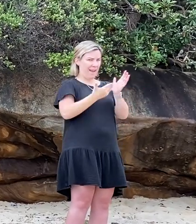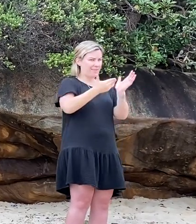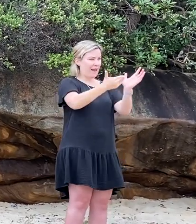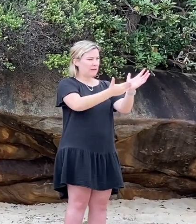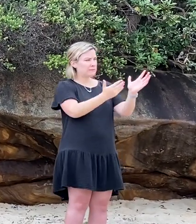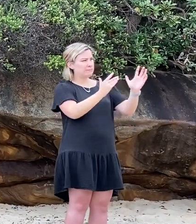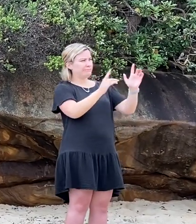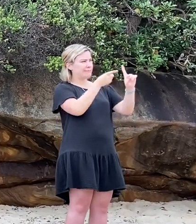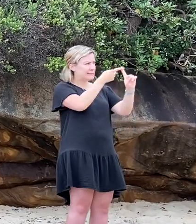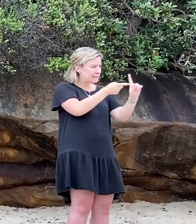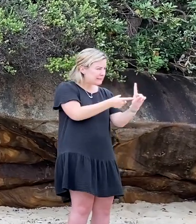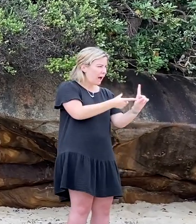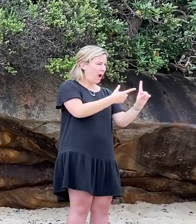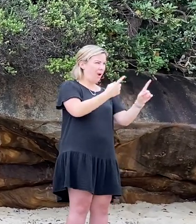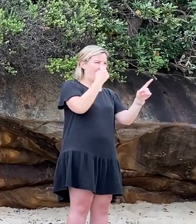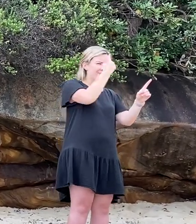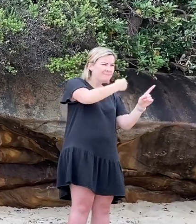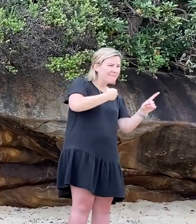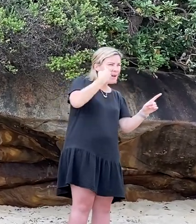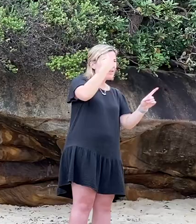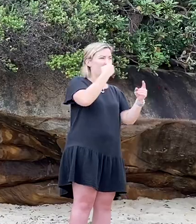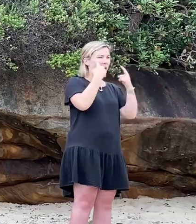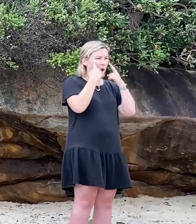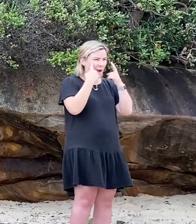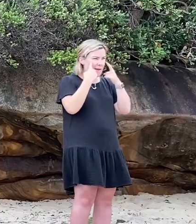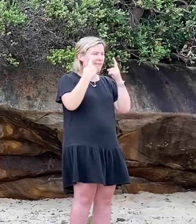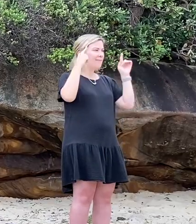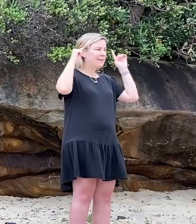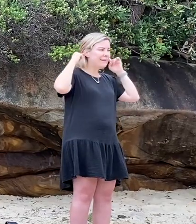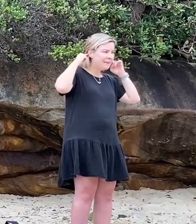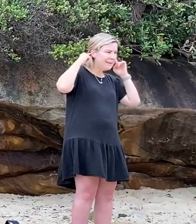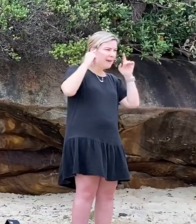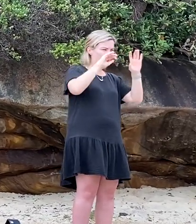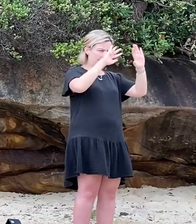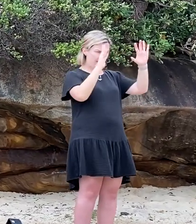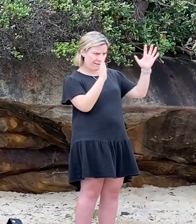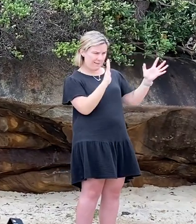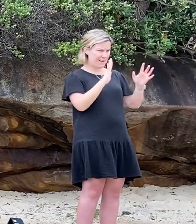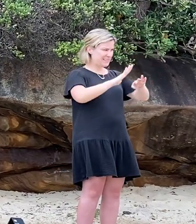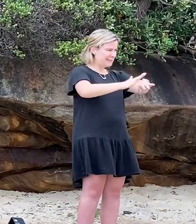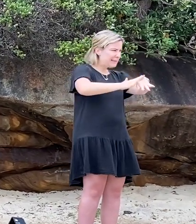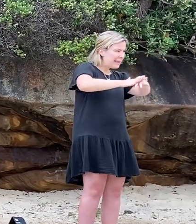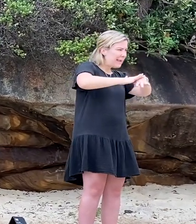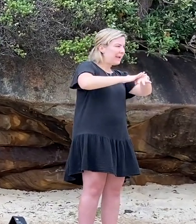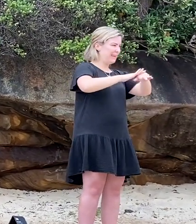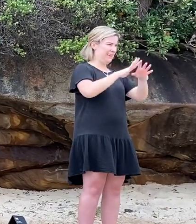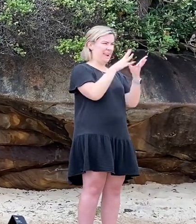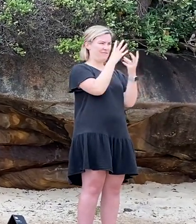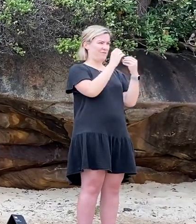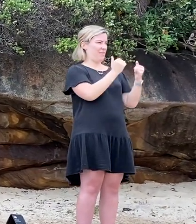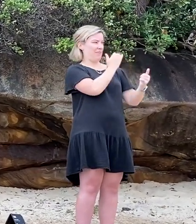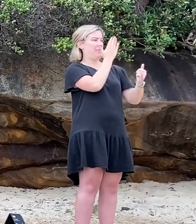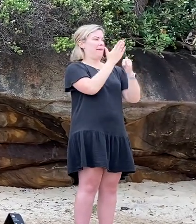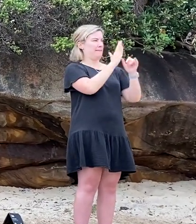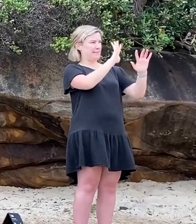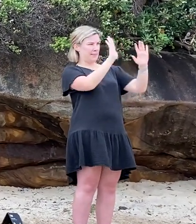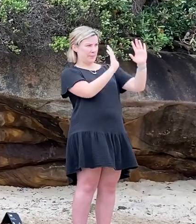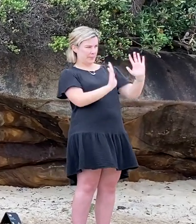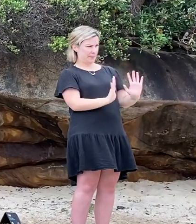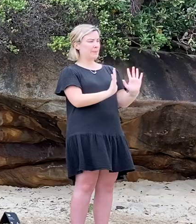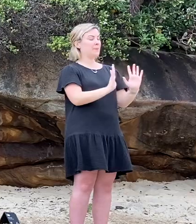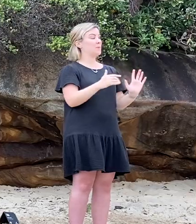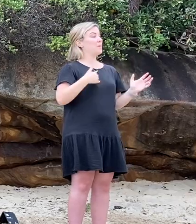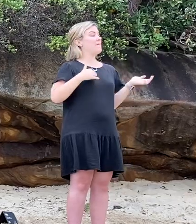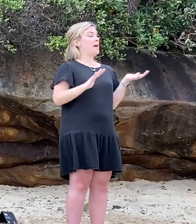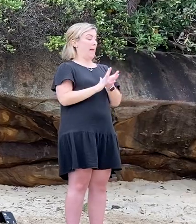face and the eyes, the ears, the skin, just dealing with all the finer details at the end. And once I'm